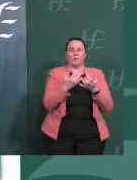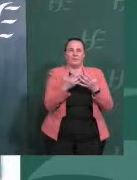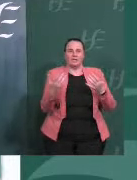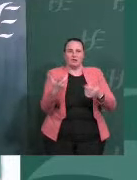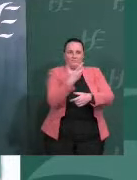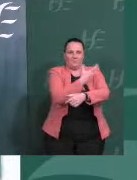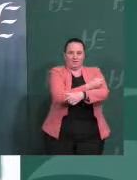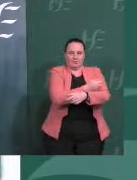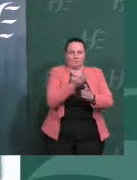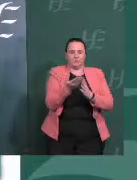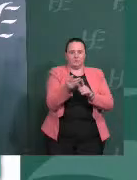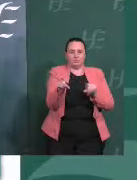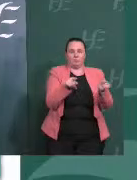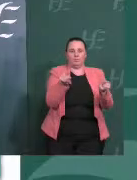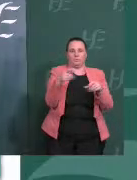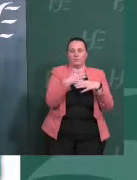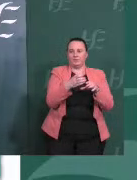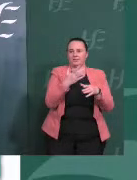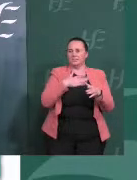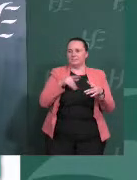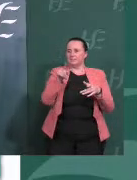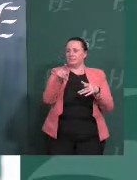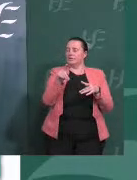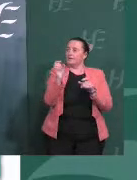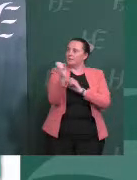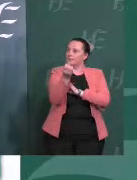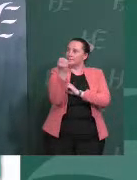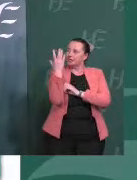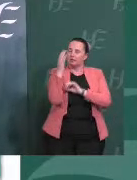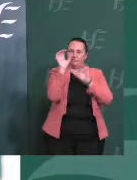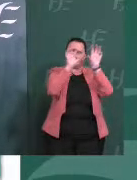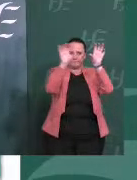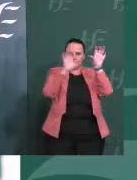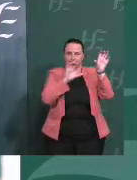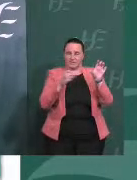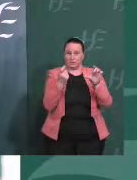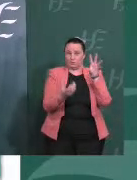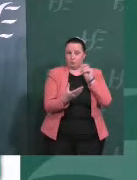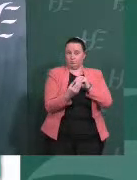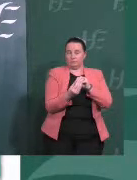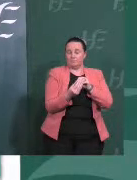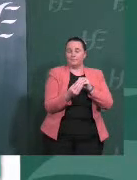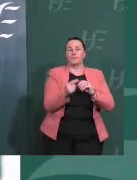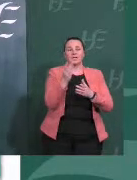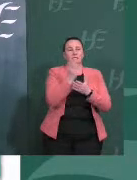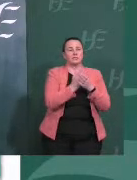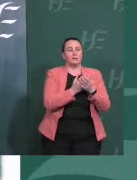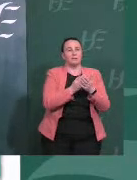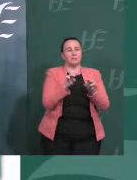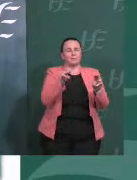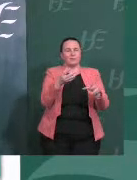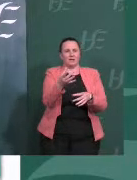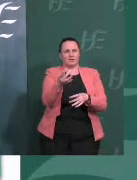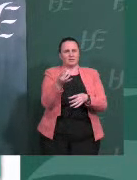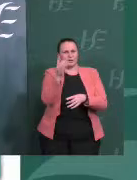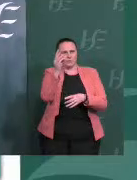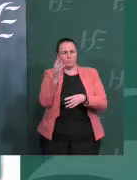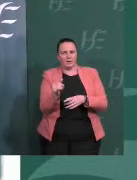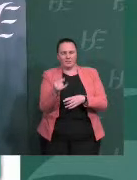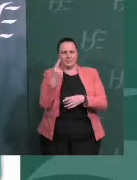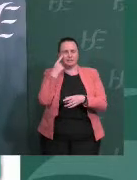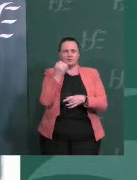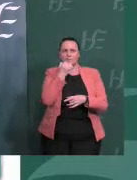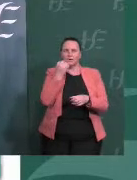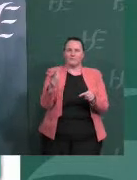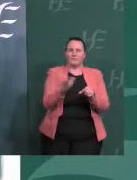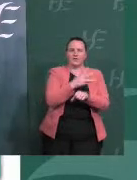between the two countries. I'm sorry for the businesses slide. We're coming to the end now. Just wanted to explain. People are asking, why is it we're seeing people who are